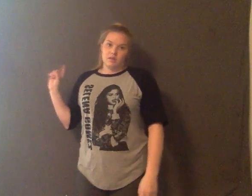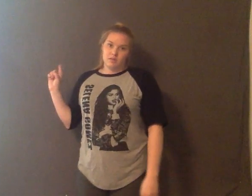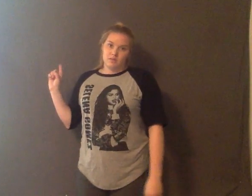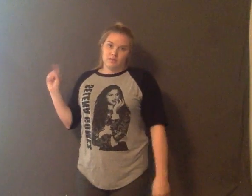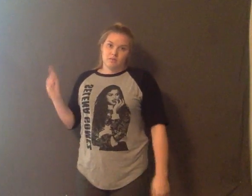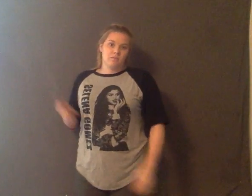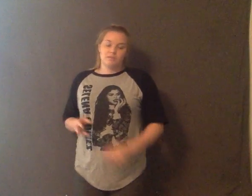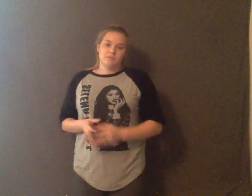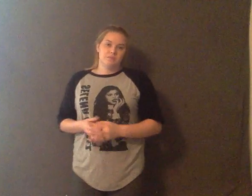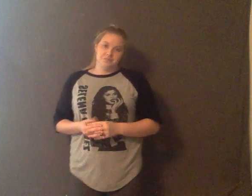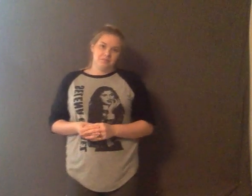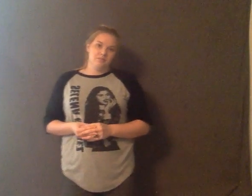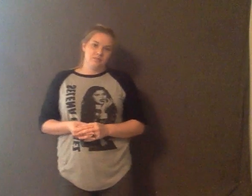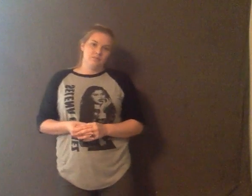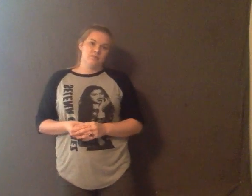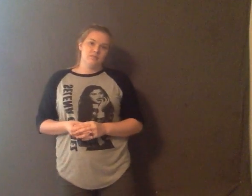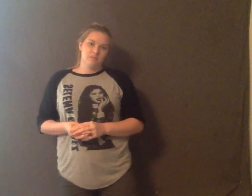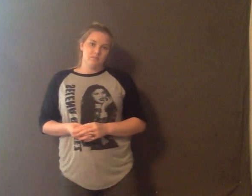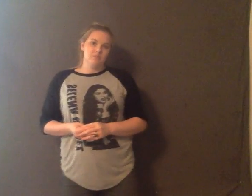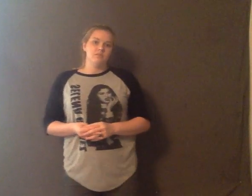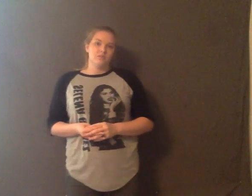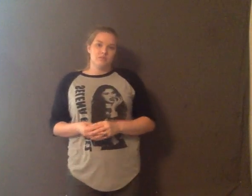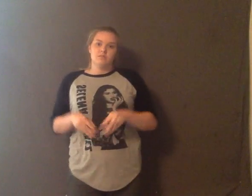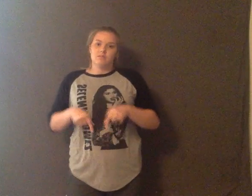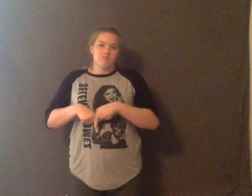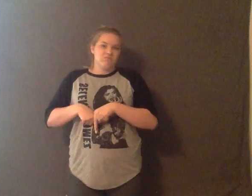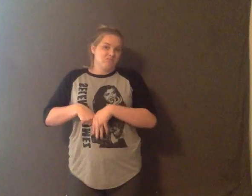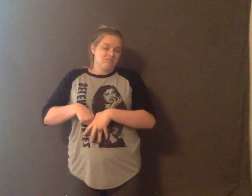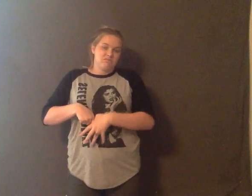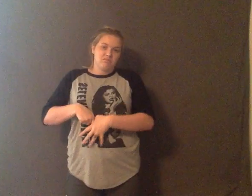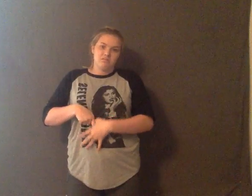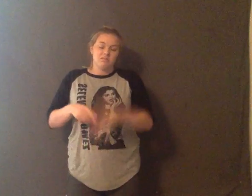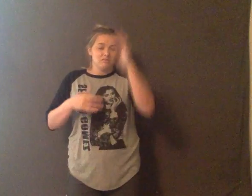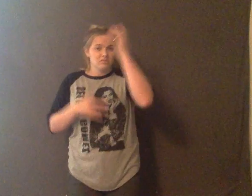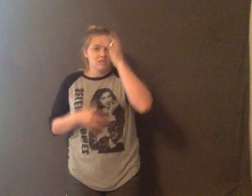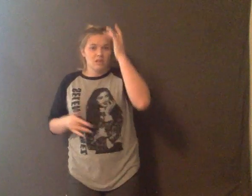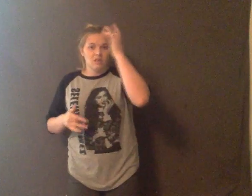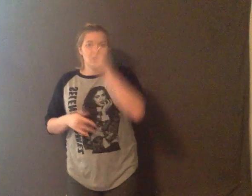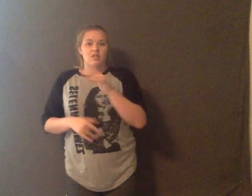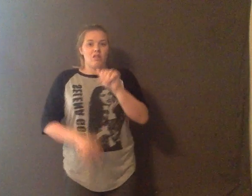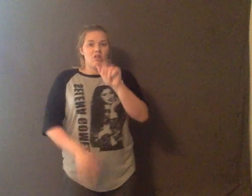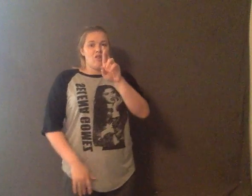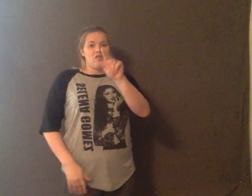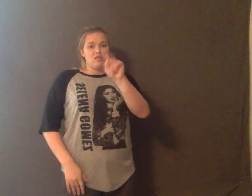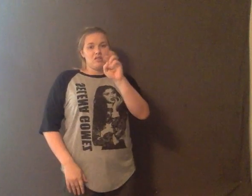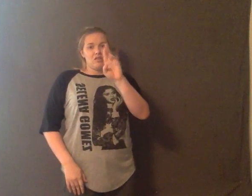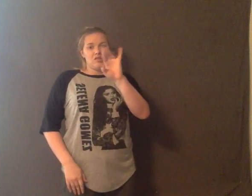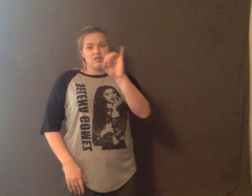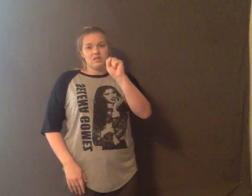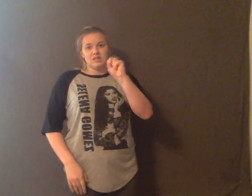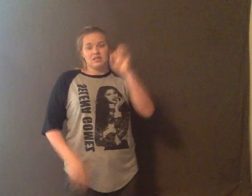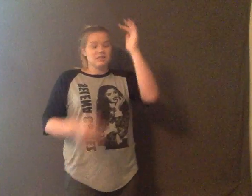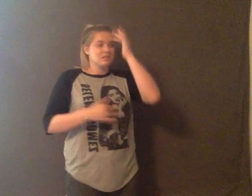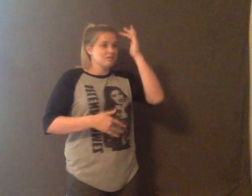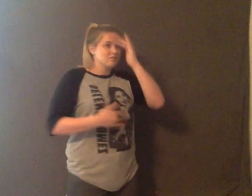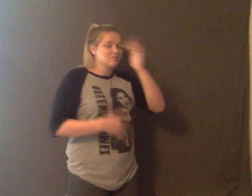setting themselves up for an epidemic of clogged arteries, colon cancers, autoimmune diseases. This is not a healthy diet. We